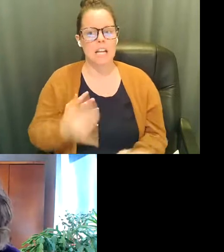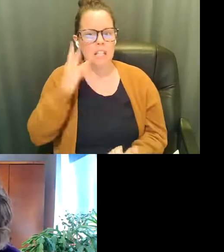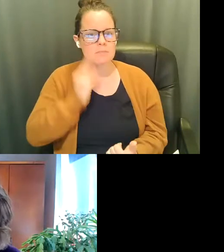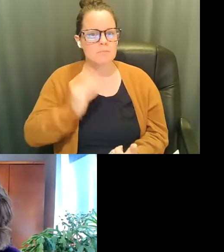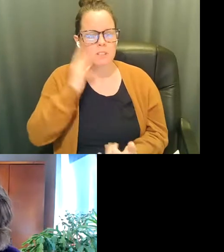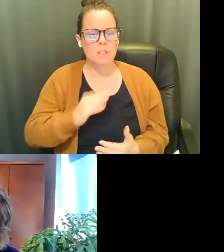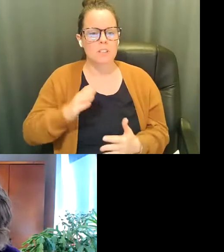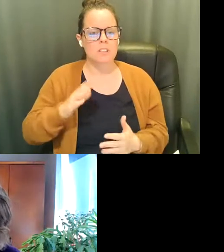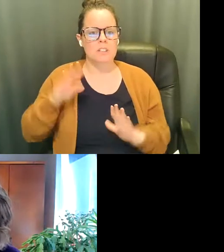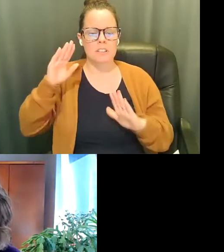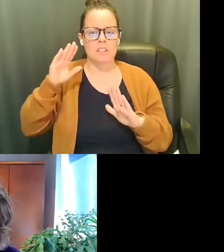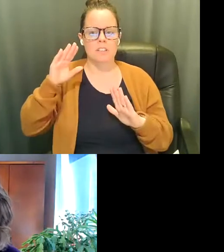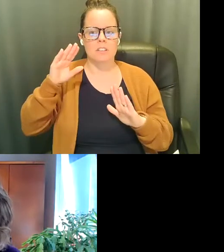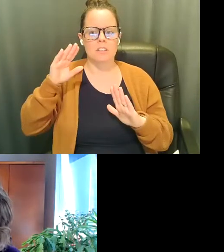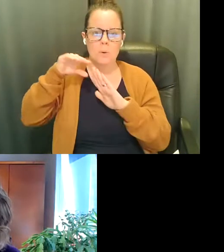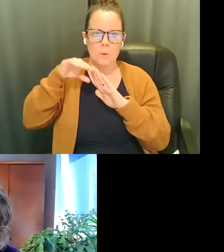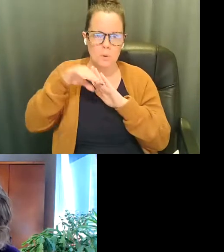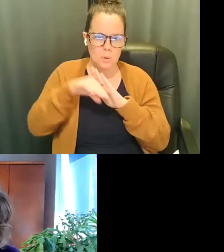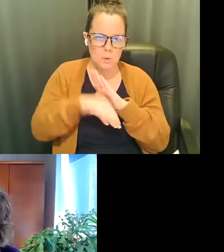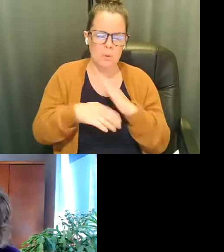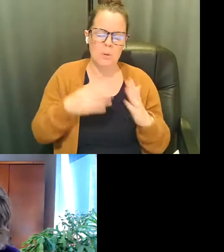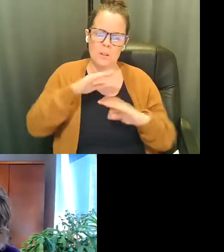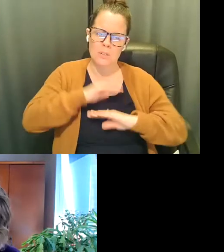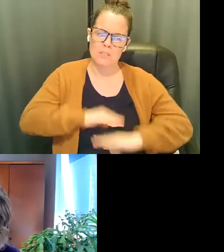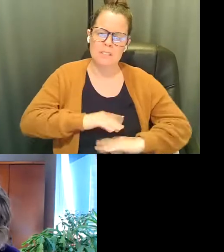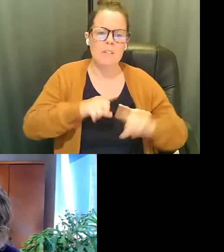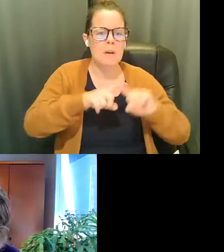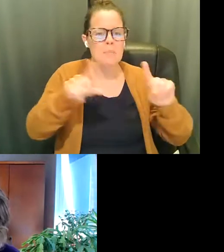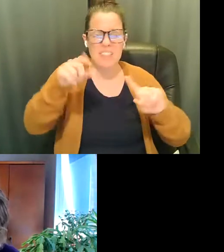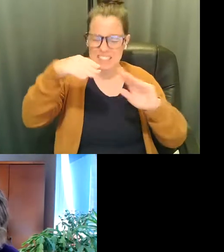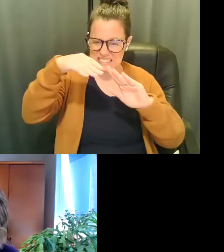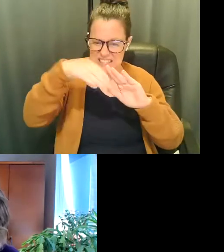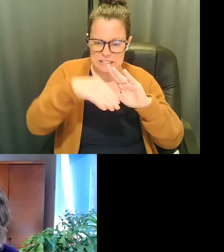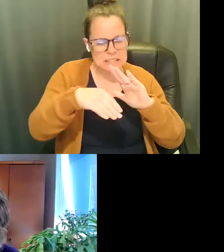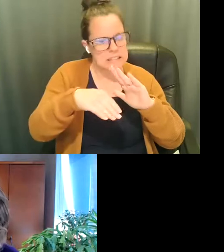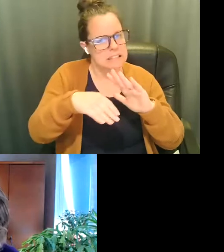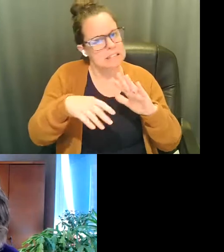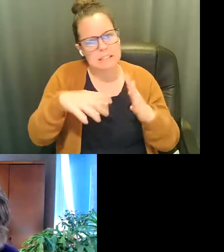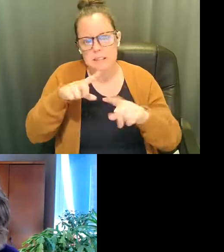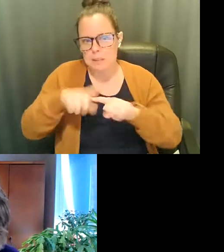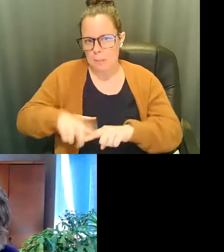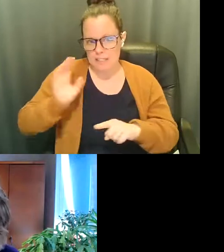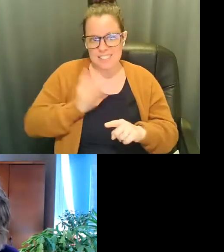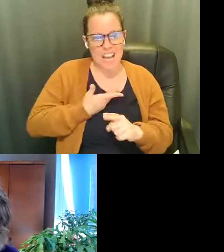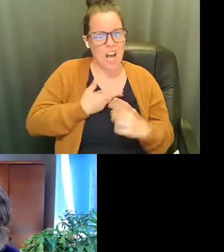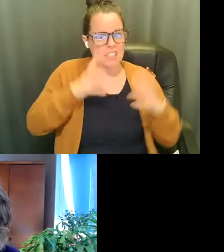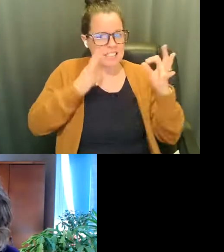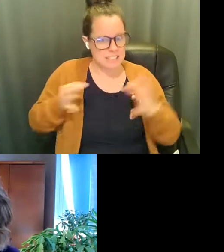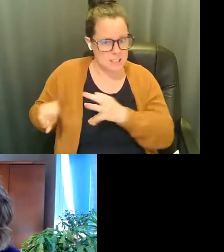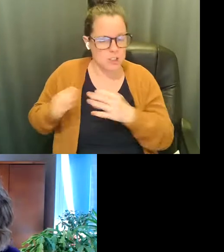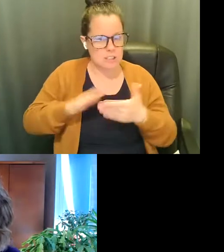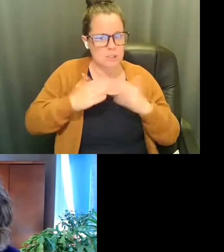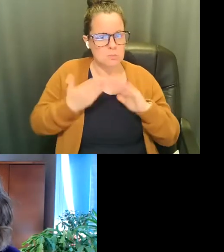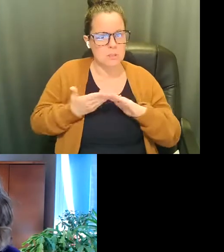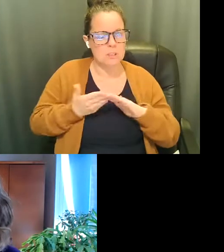welcome downward trend in cases, but this trend is very vulnerable to the decisions that we make as a community and